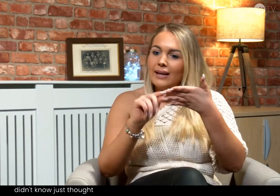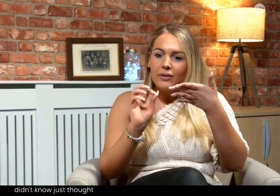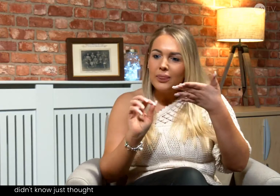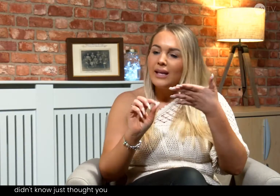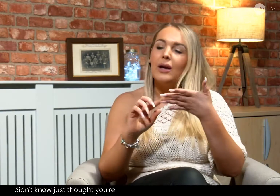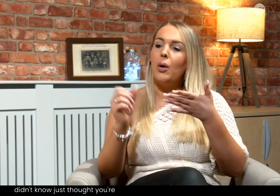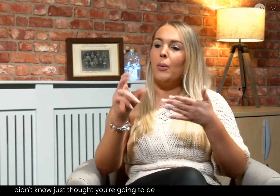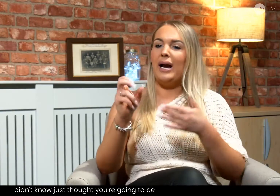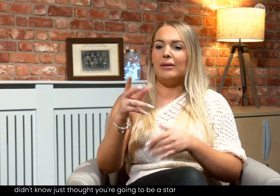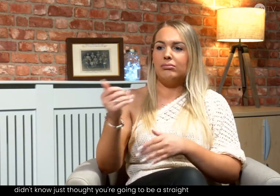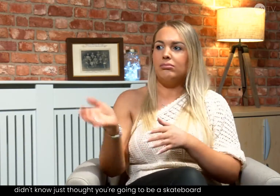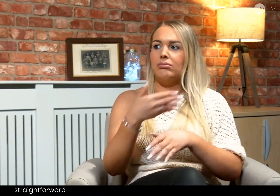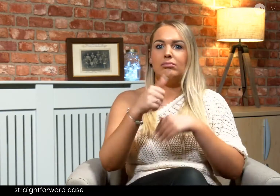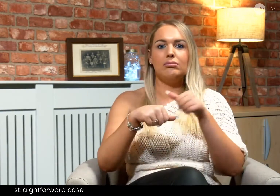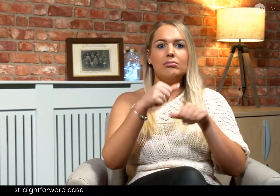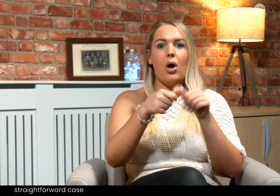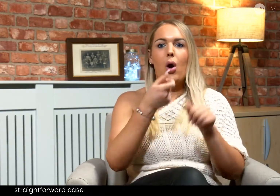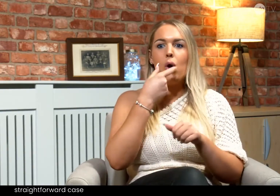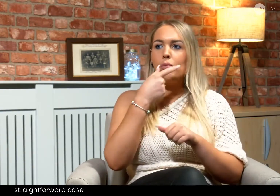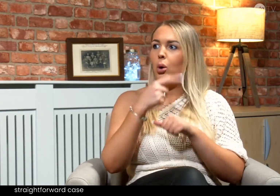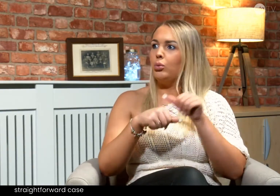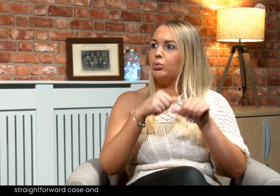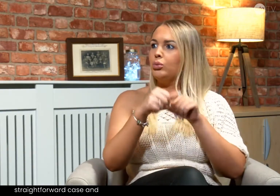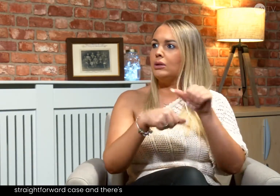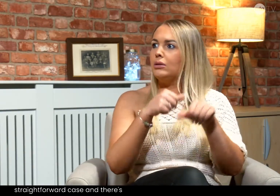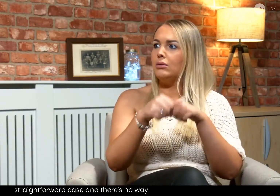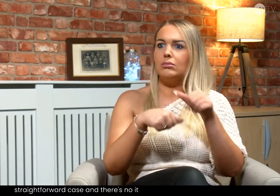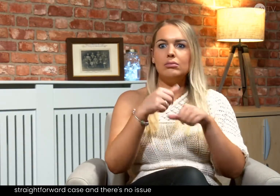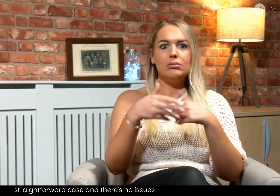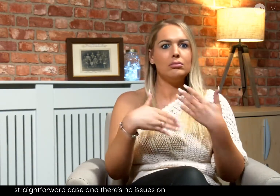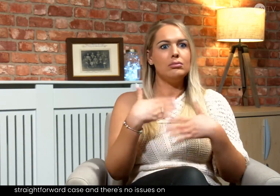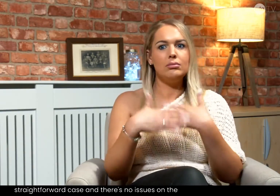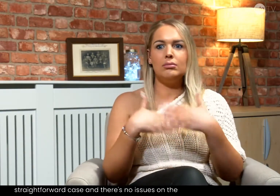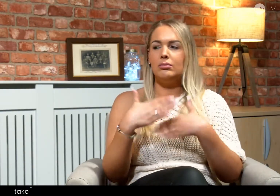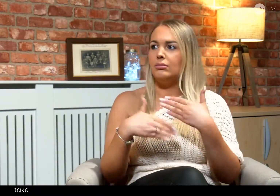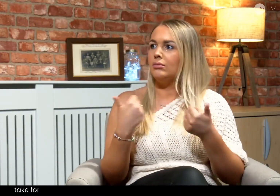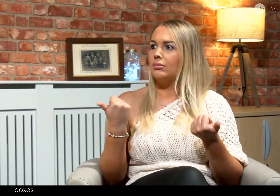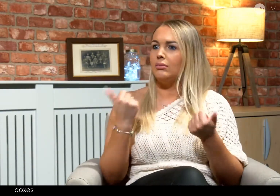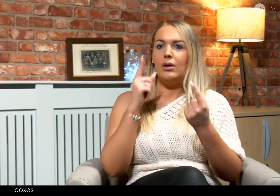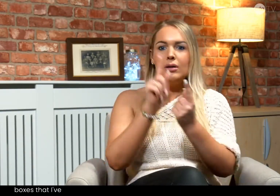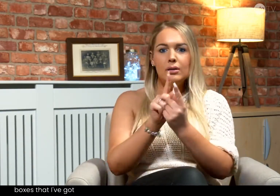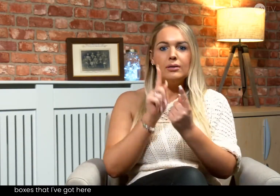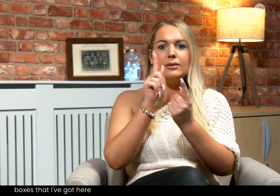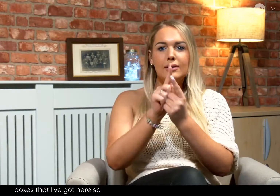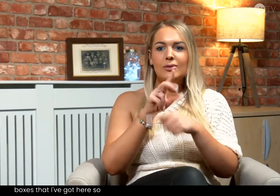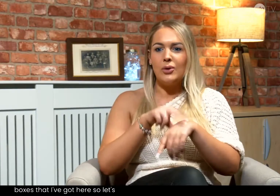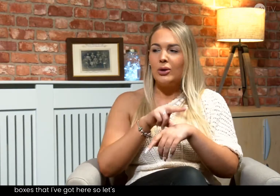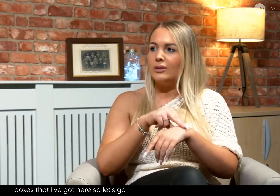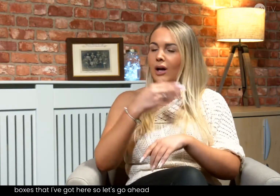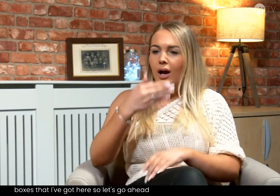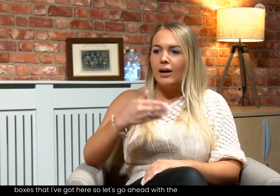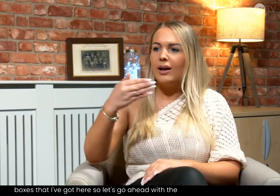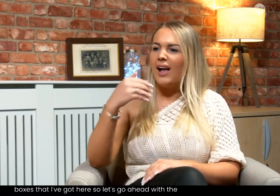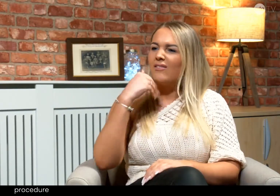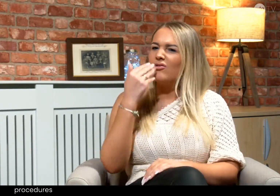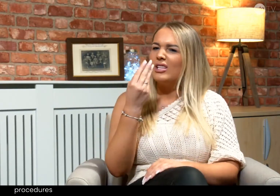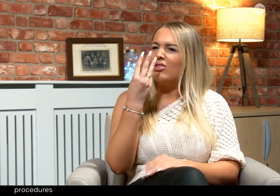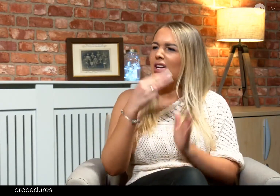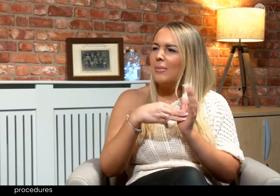case. There's no issues on the tick boxes that I've got here, so let's go ahead with the procedures. And I met a few